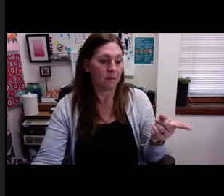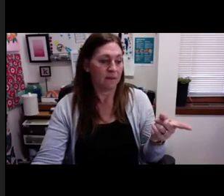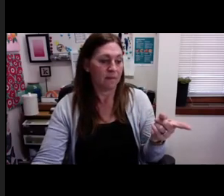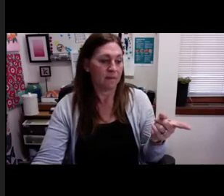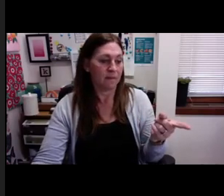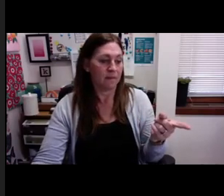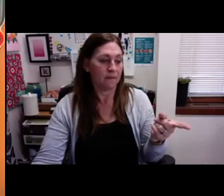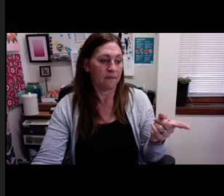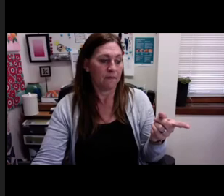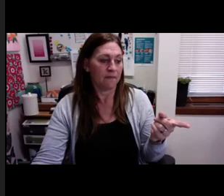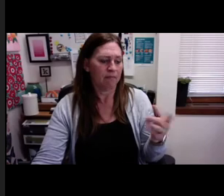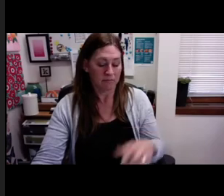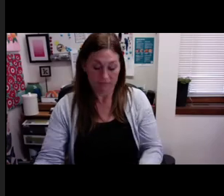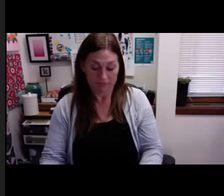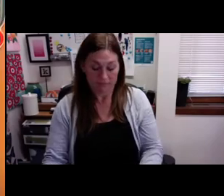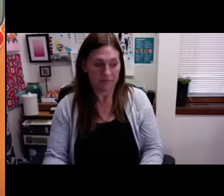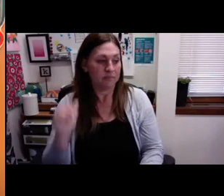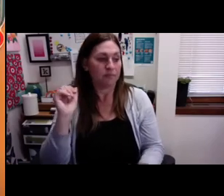here.